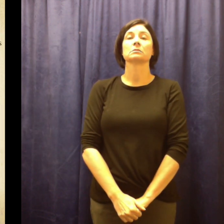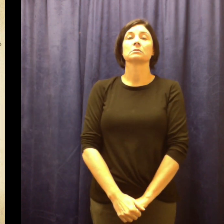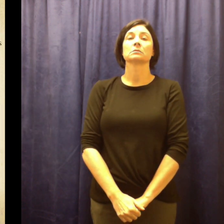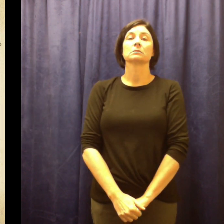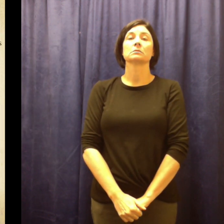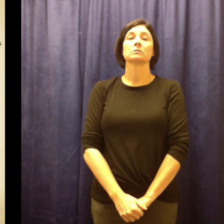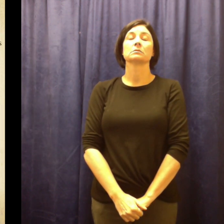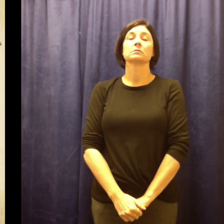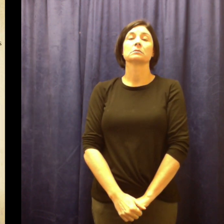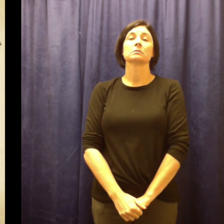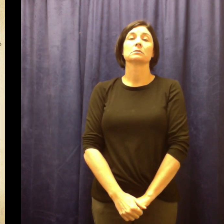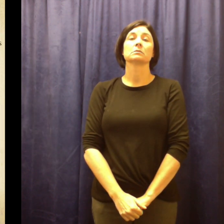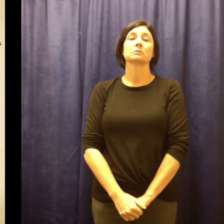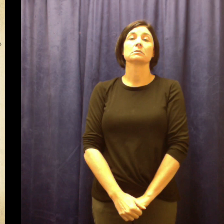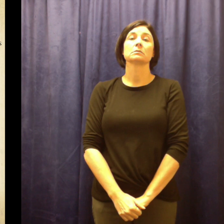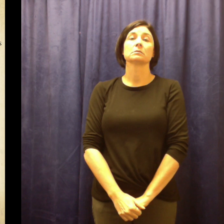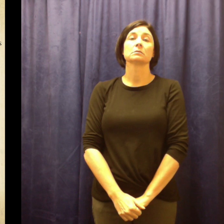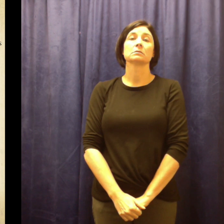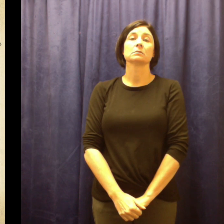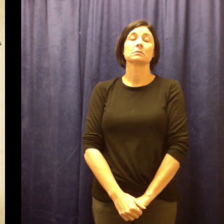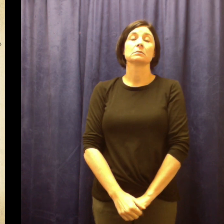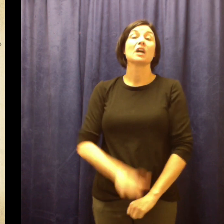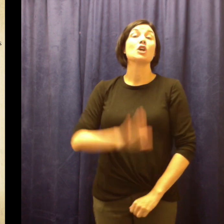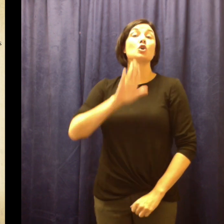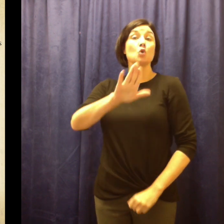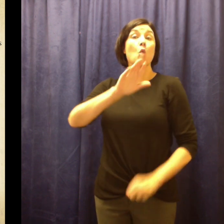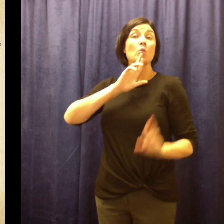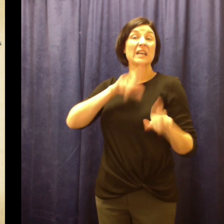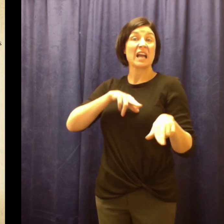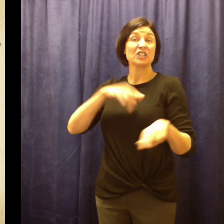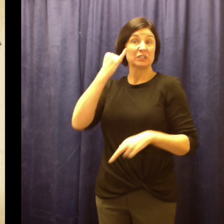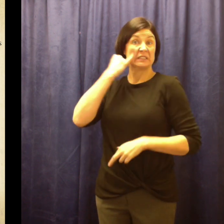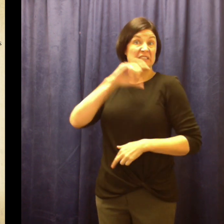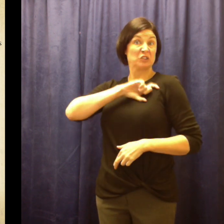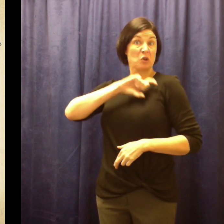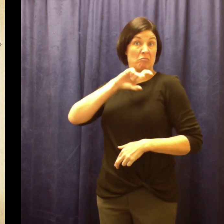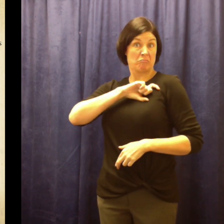Your reactions when law enforcement arrives.